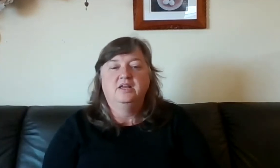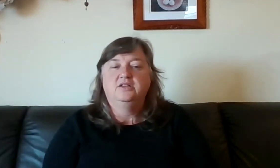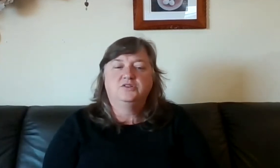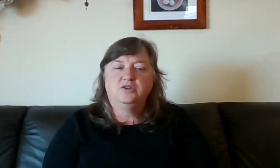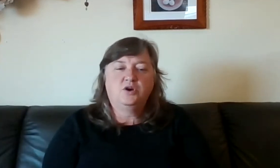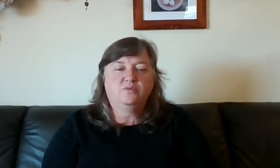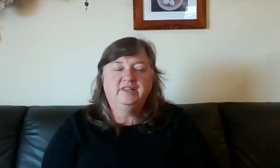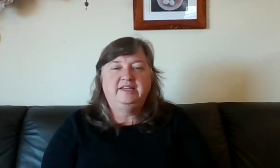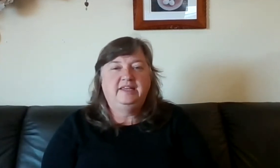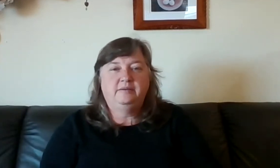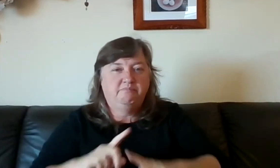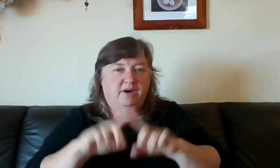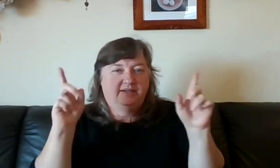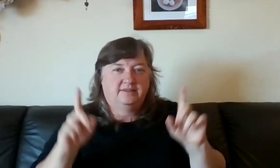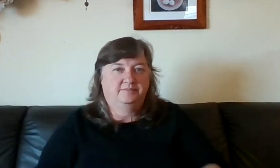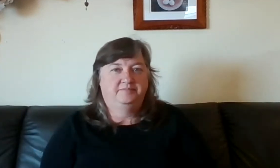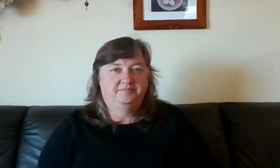So you don't really need but.